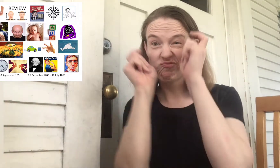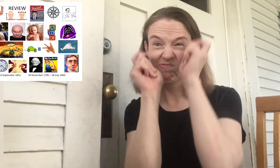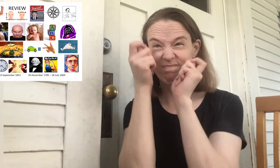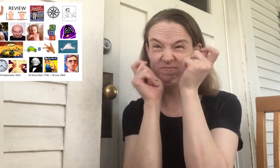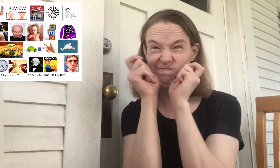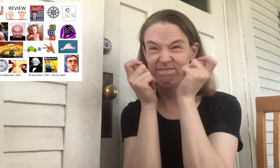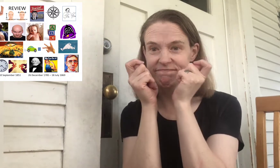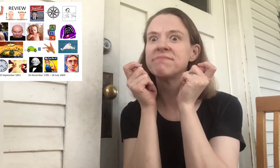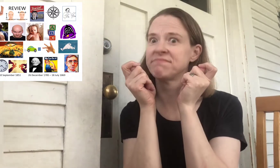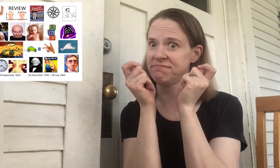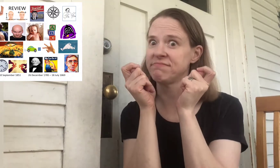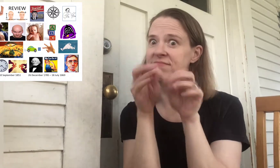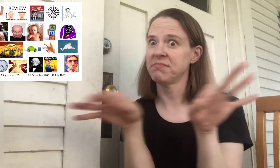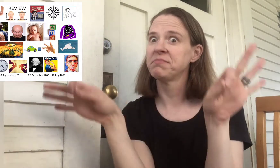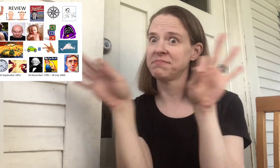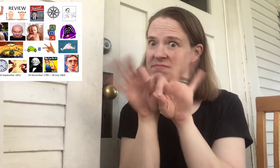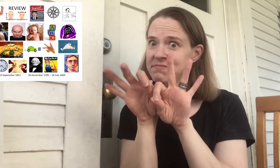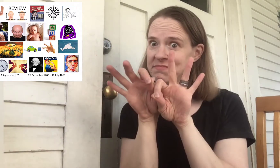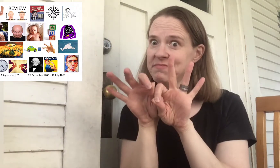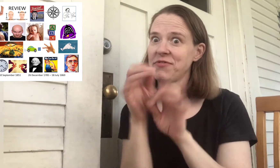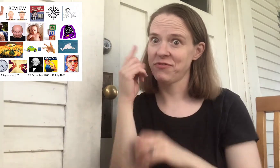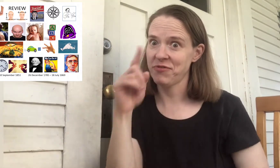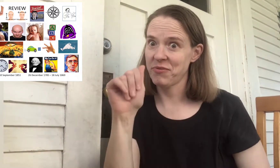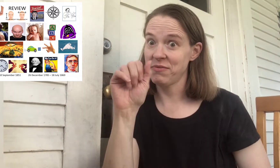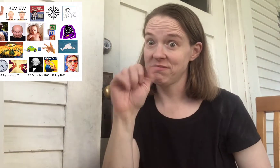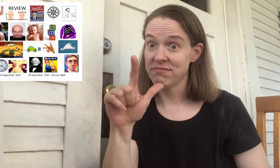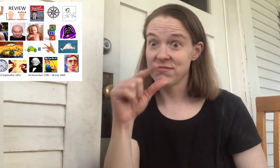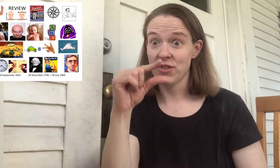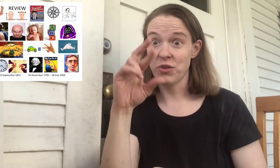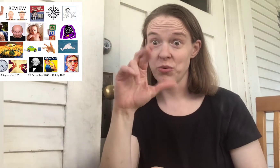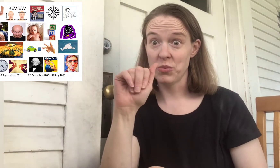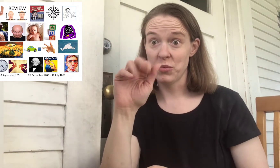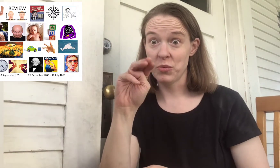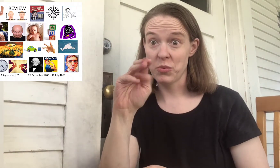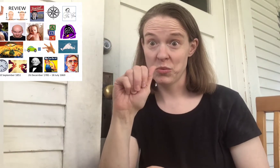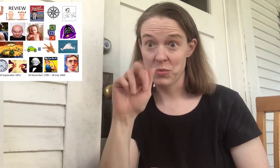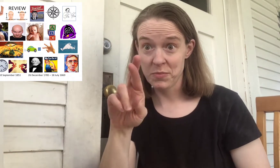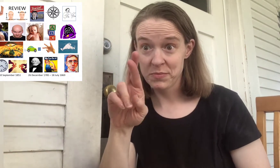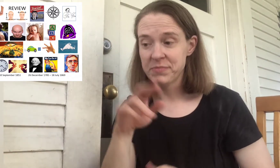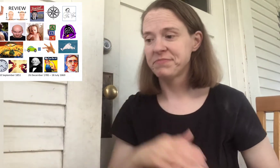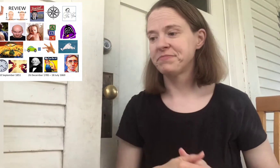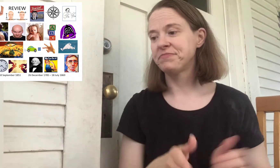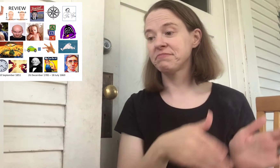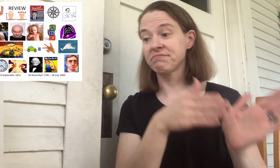You've learned that facial grammar is super important for ASL grammar.